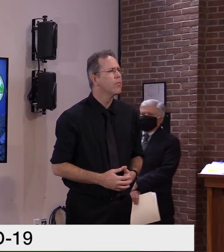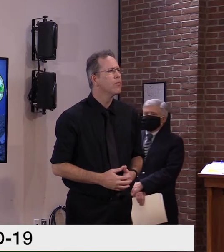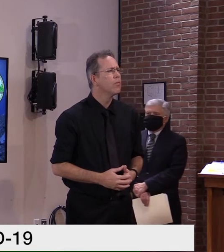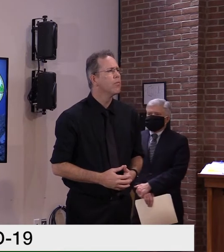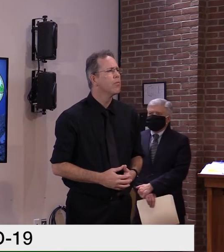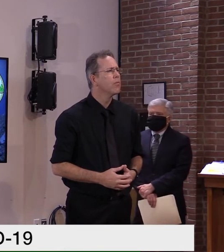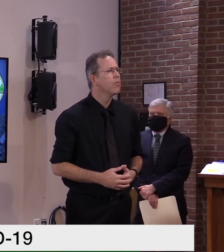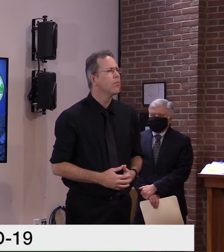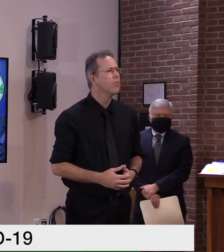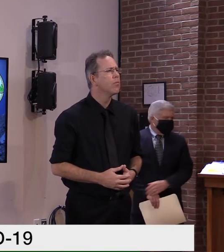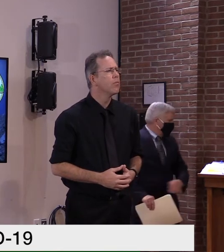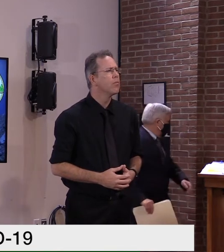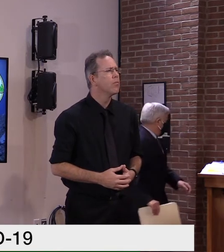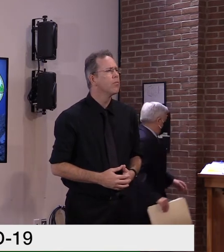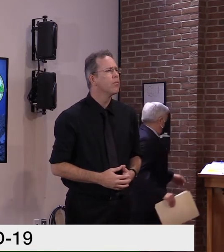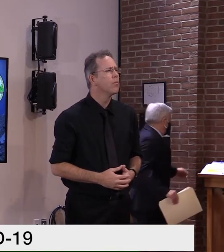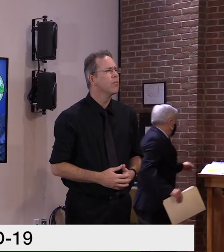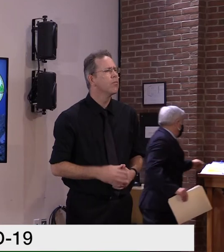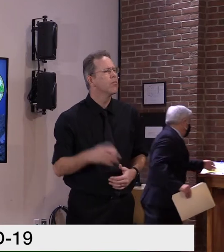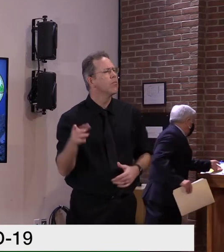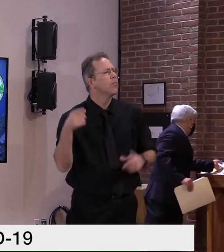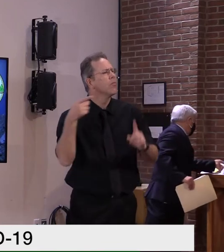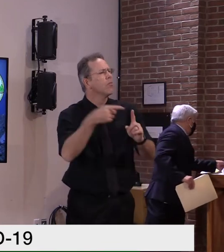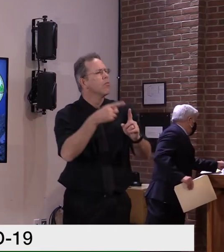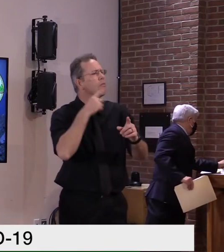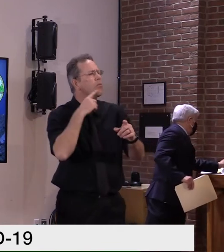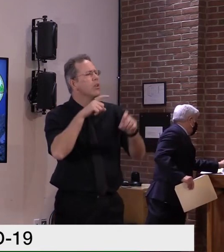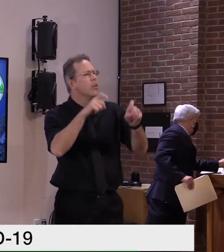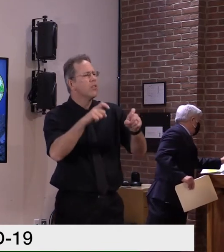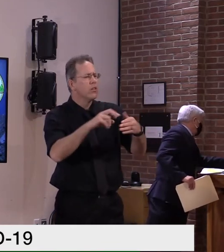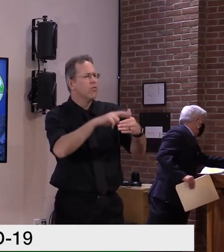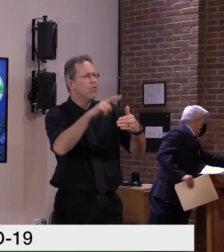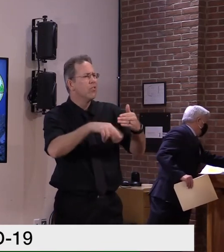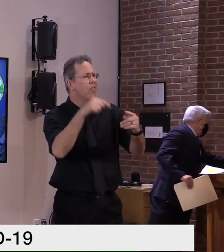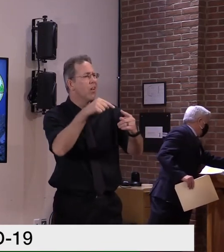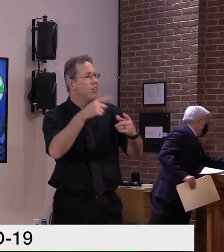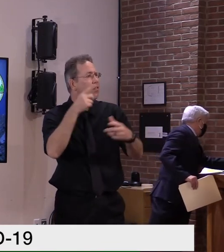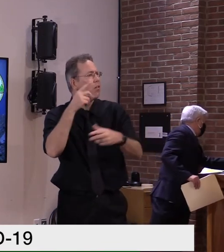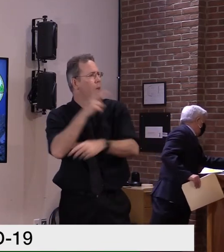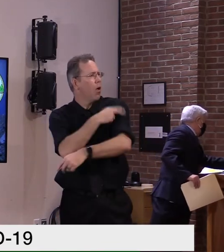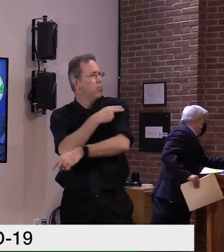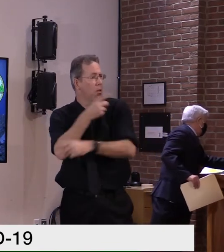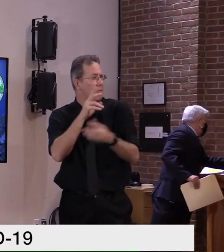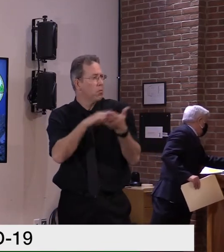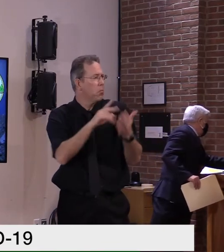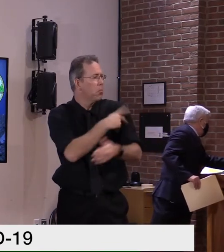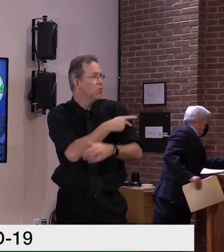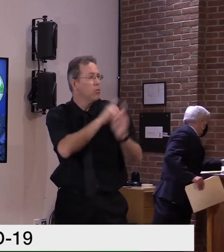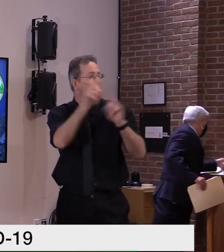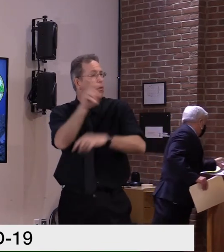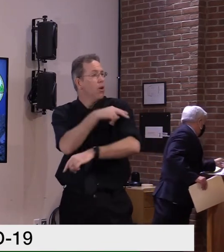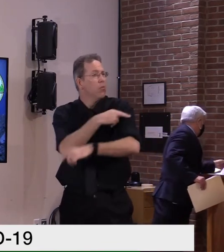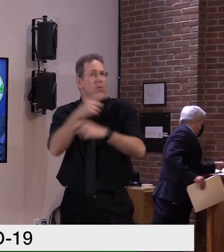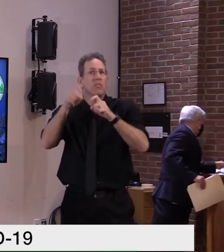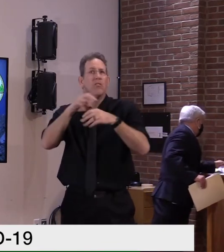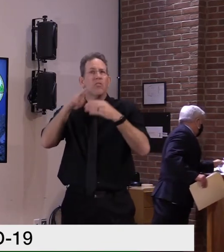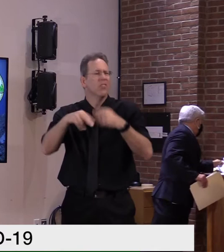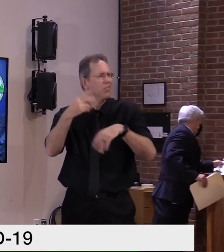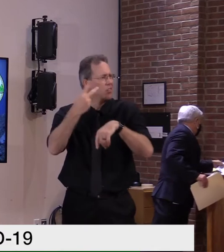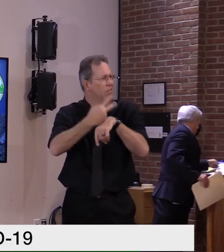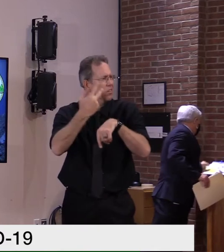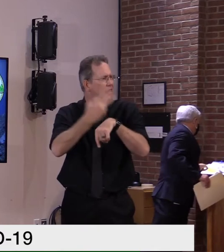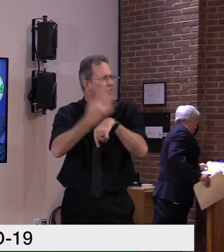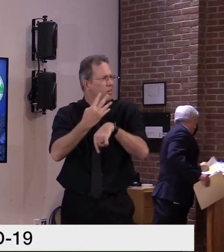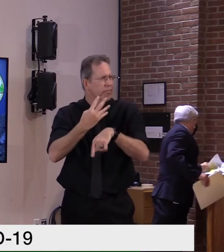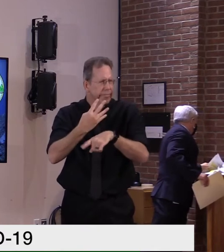now? Yeah, we've been working on this for quite some time. There was a slowdown with some of the commercial operations, particularly with,